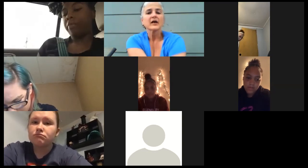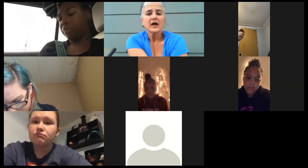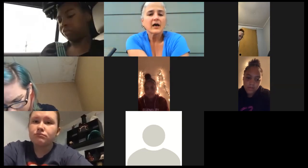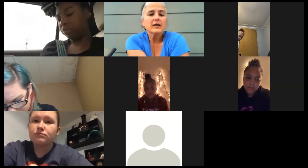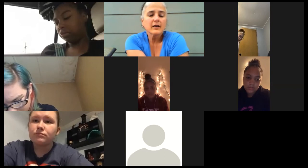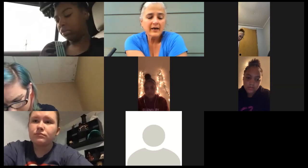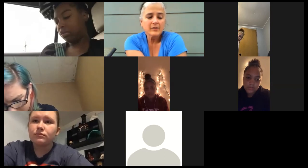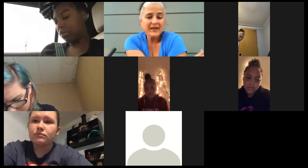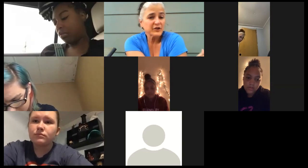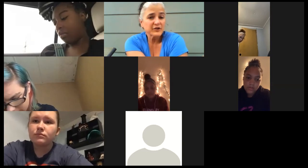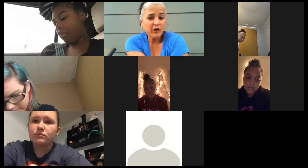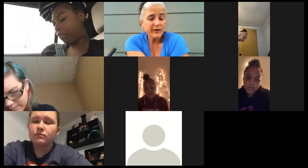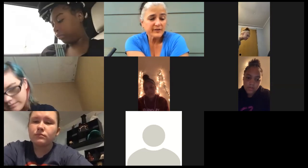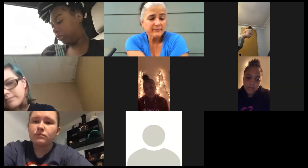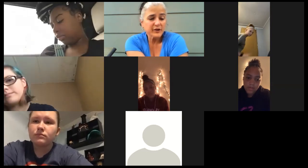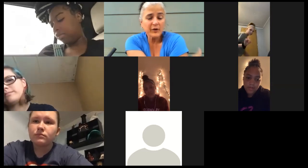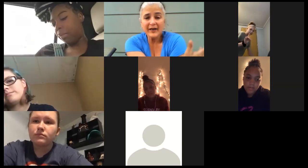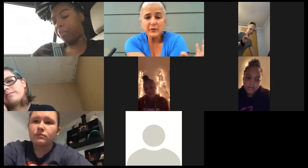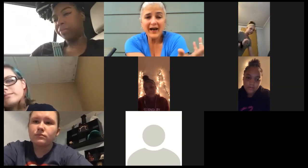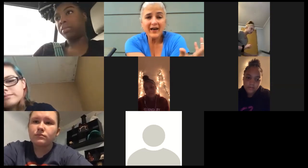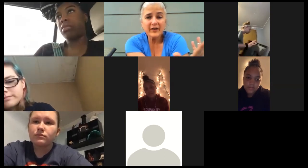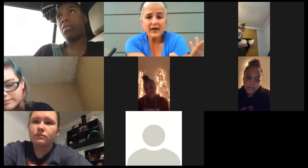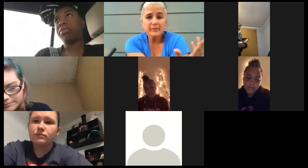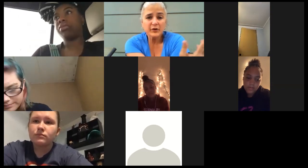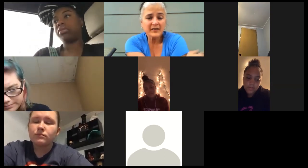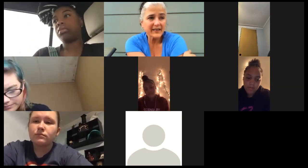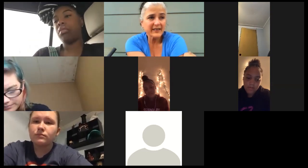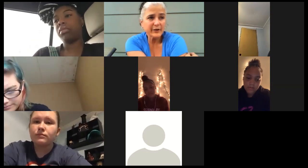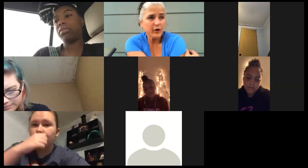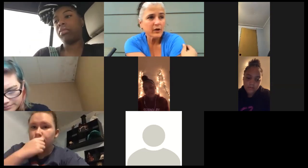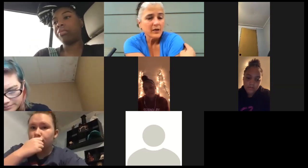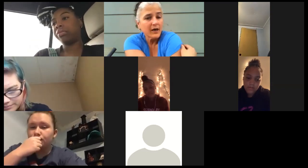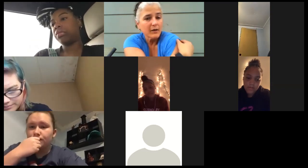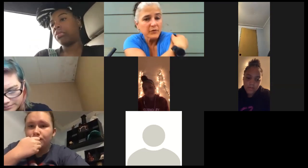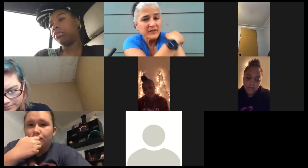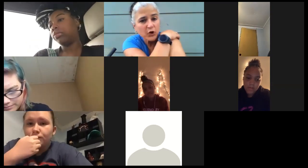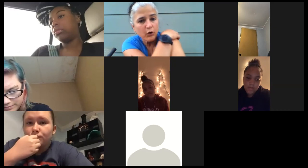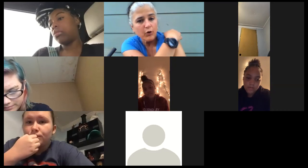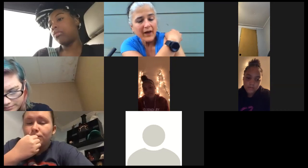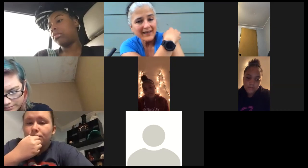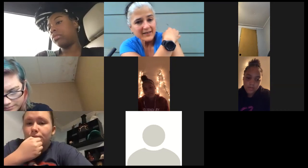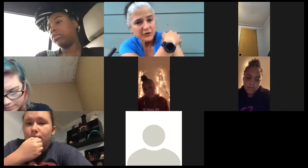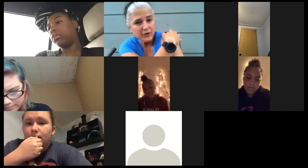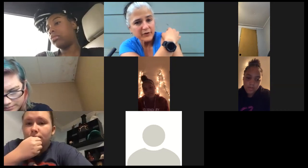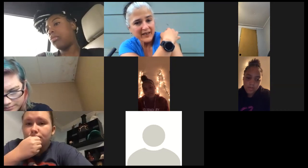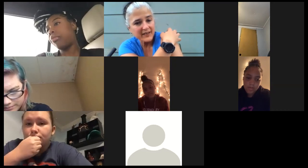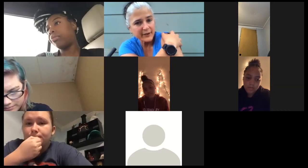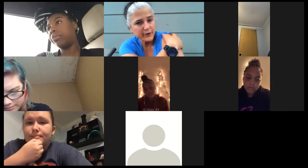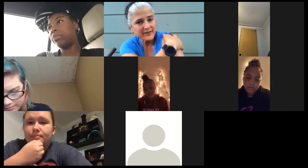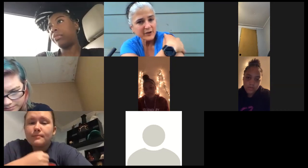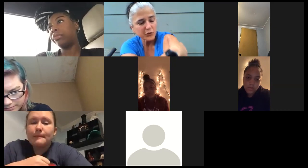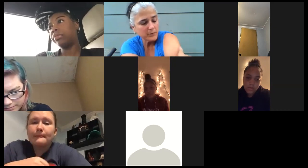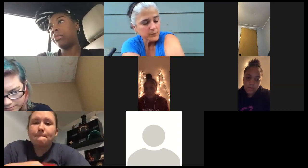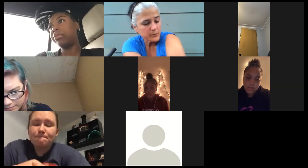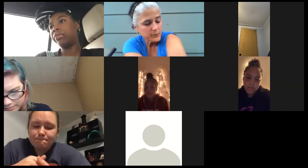So that's a good start. You could take theater with Miss Toll at Central. Have you taken